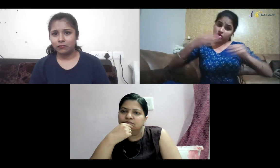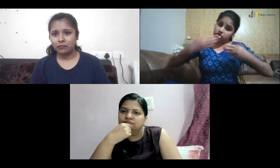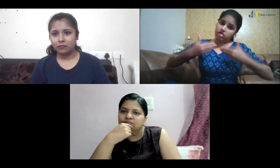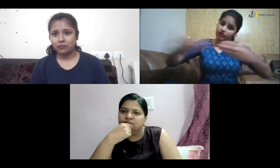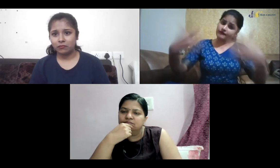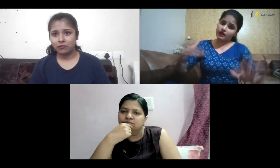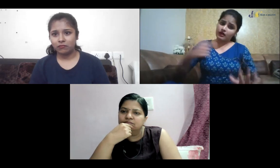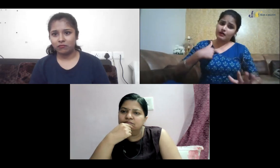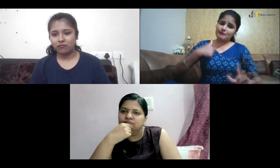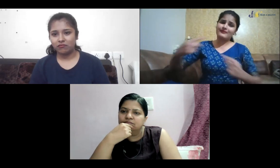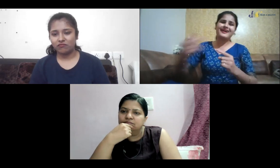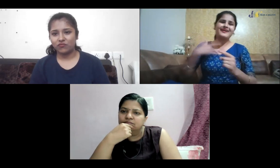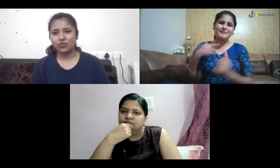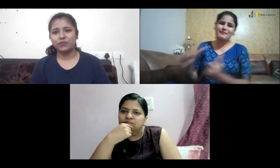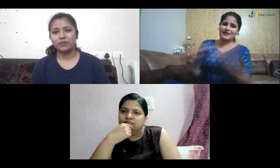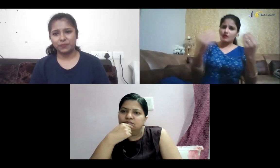leave. It means